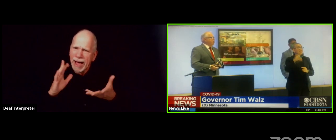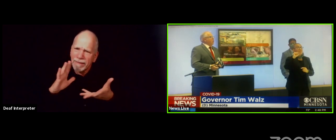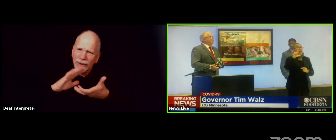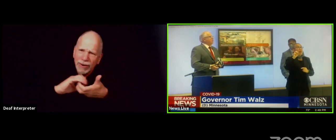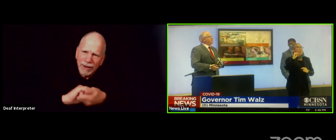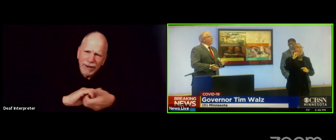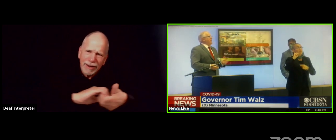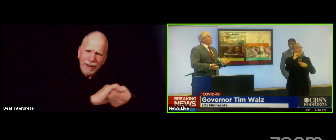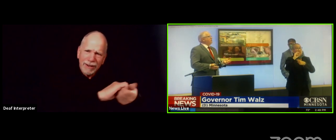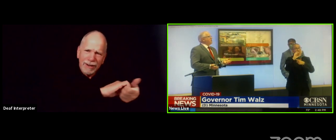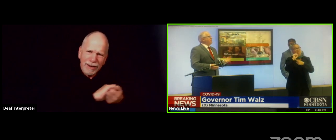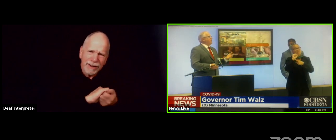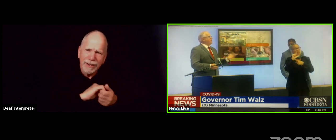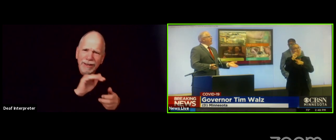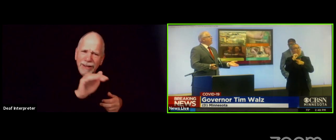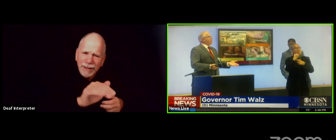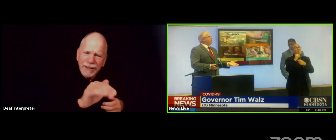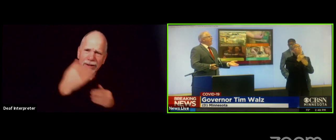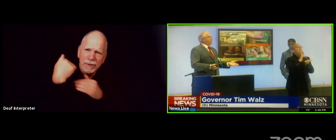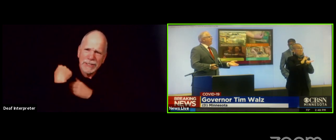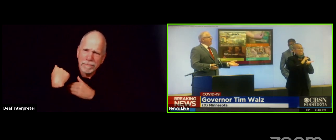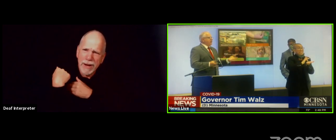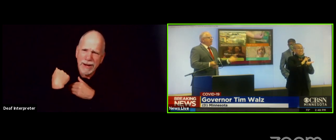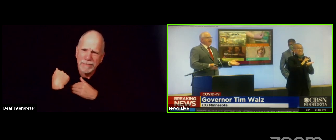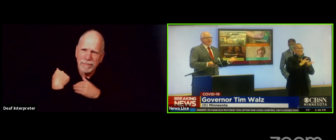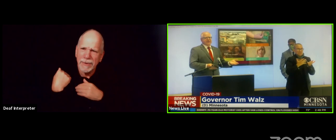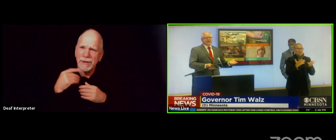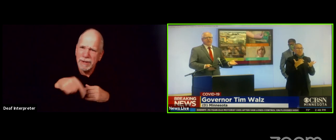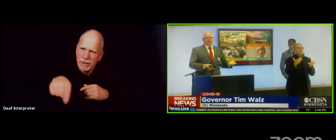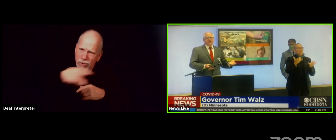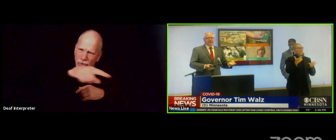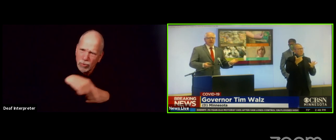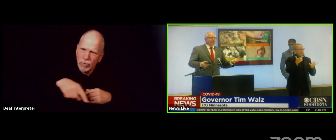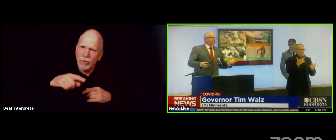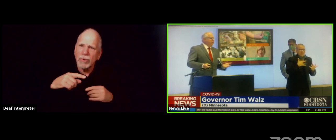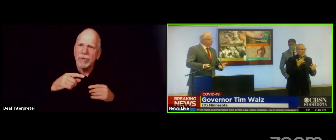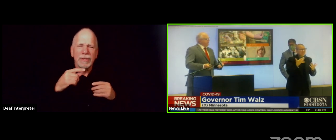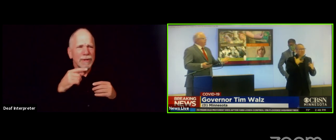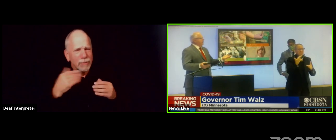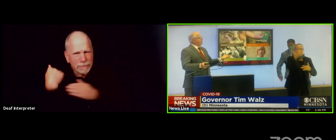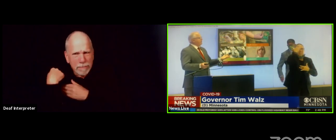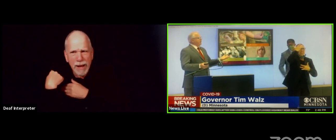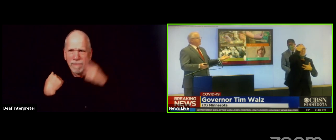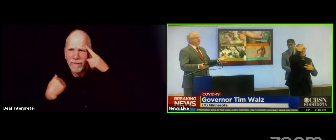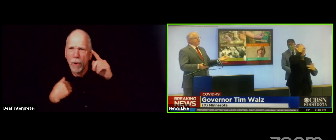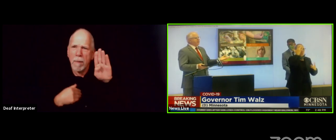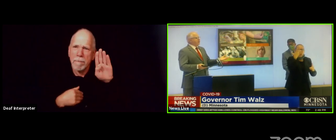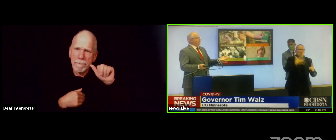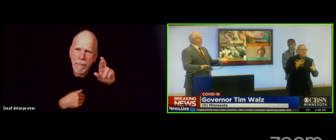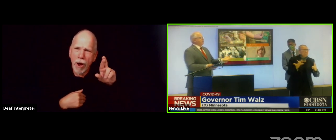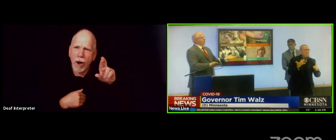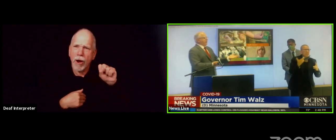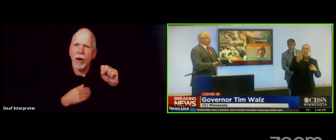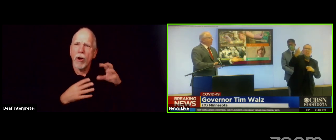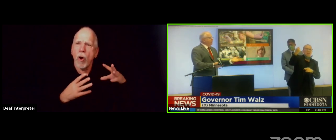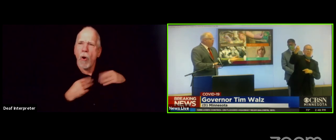no one would be mad that we stopped in and stopped it from happening. But in this case, all of a sudden, you're taking away our freedom to get salmonella